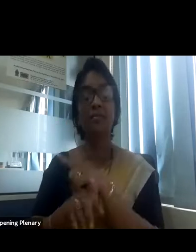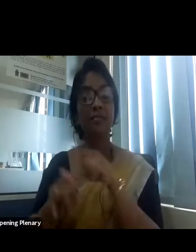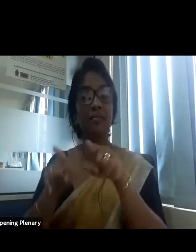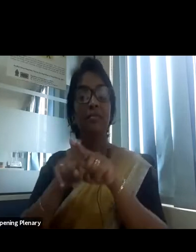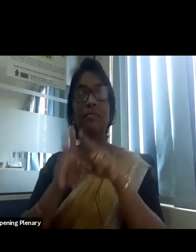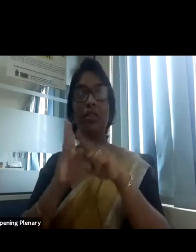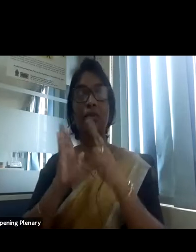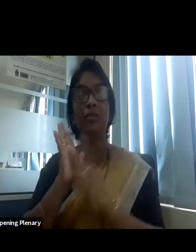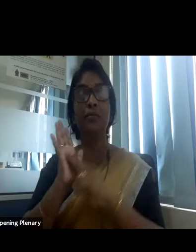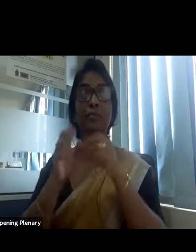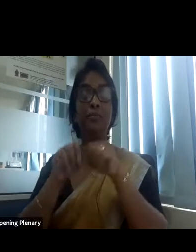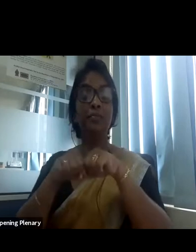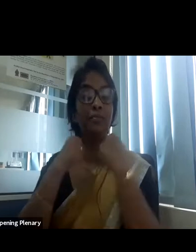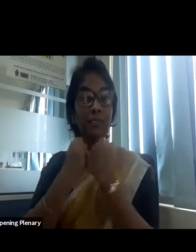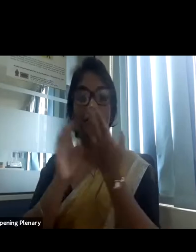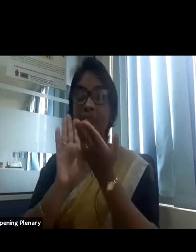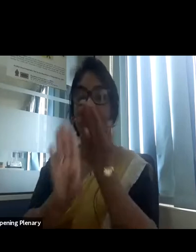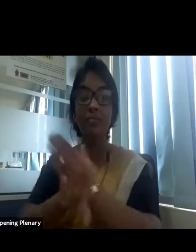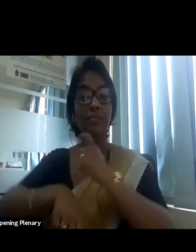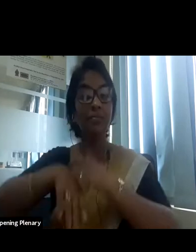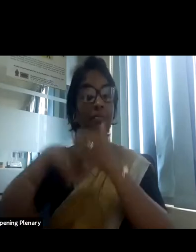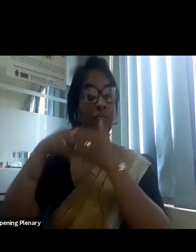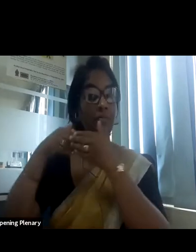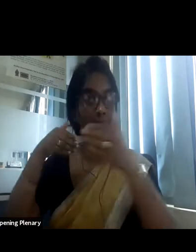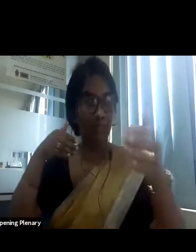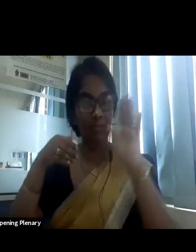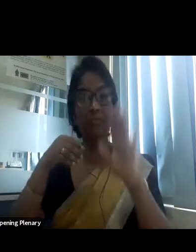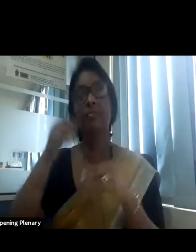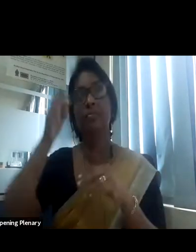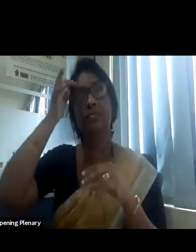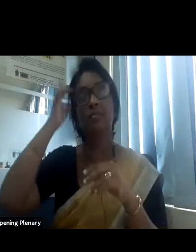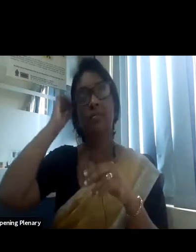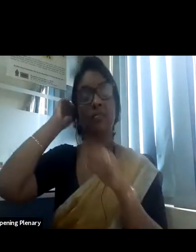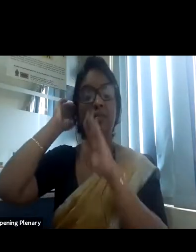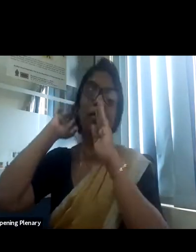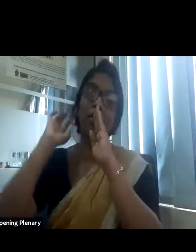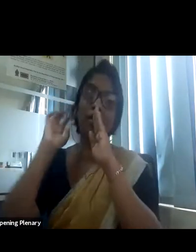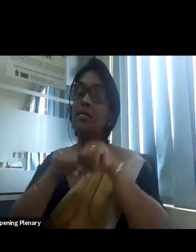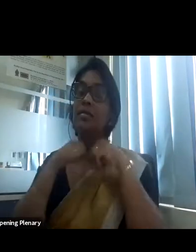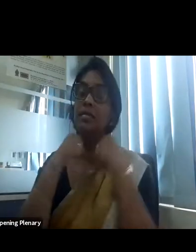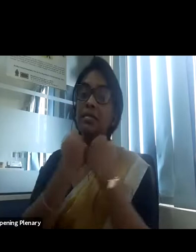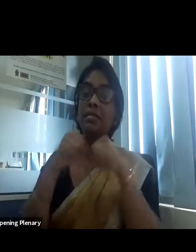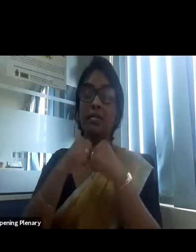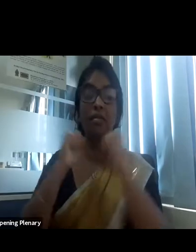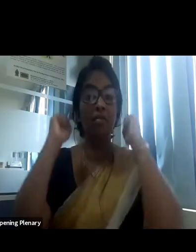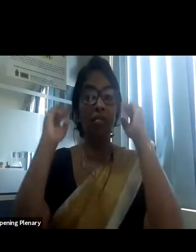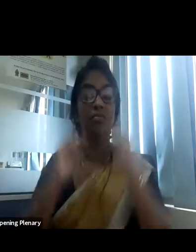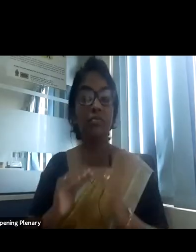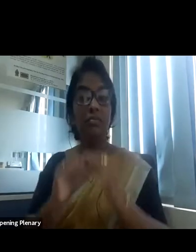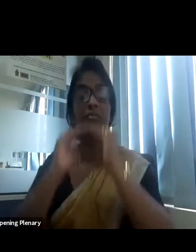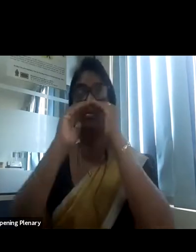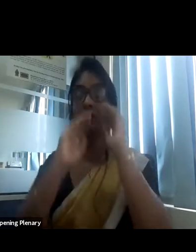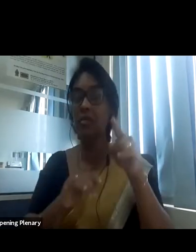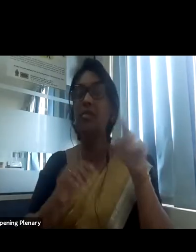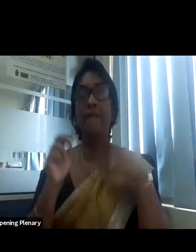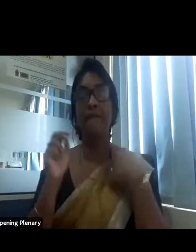promoting its 10 principles for corporate sustainability to help enhance business performance and governance standards across